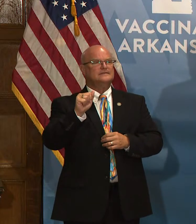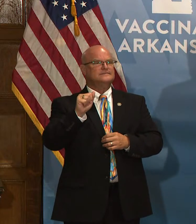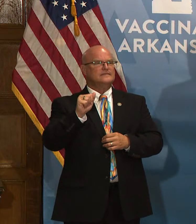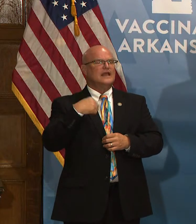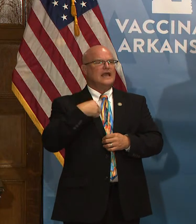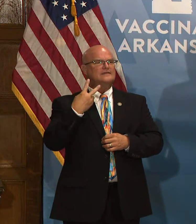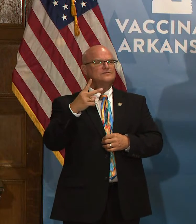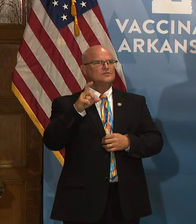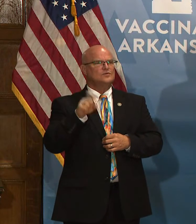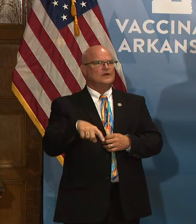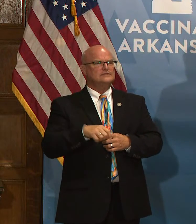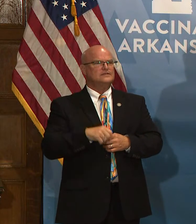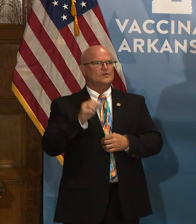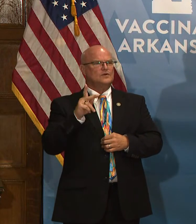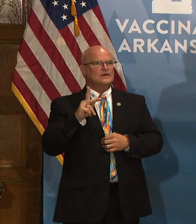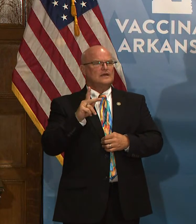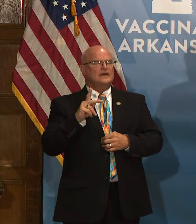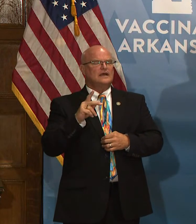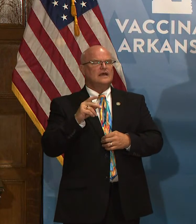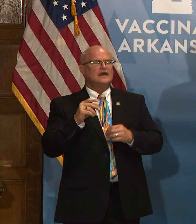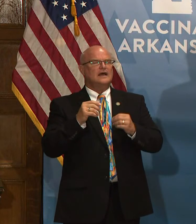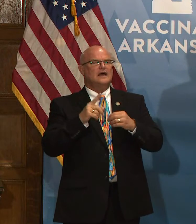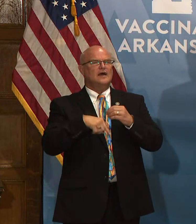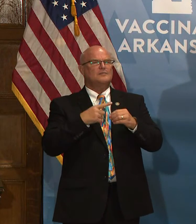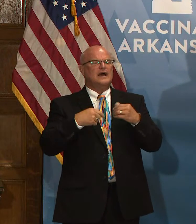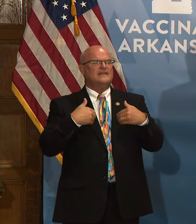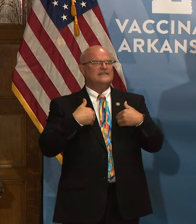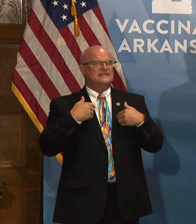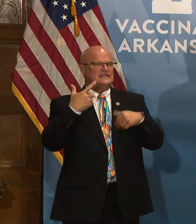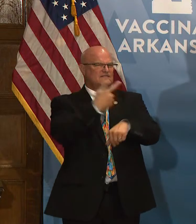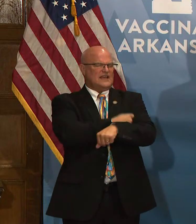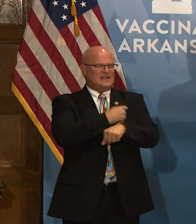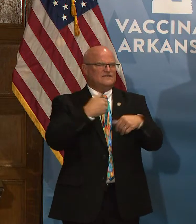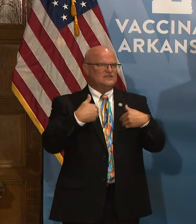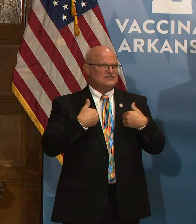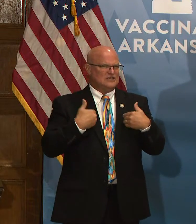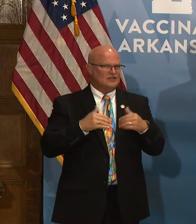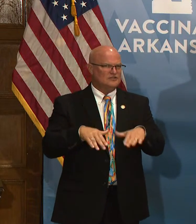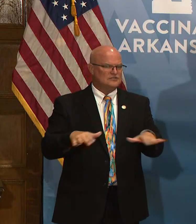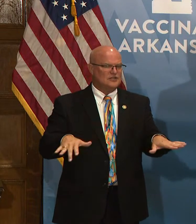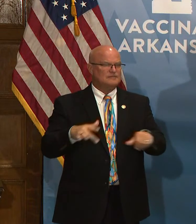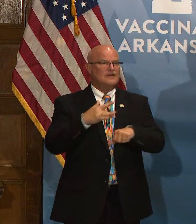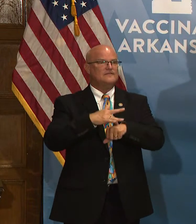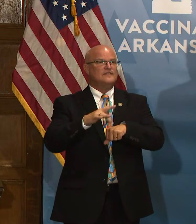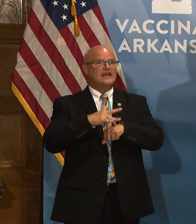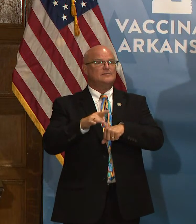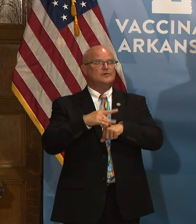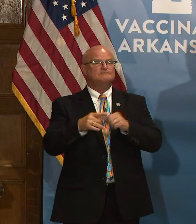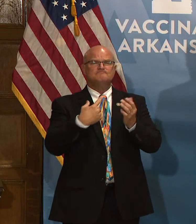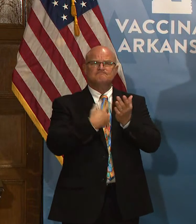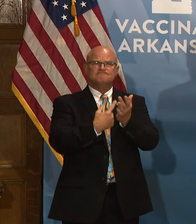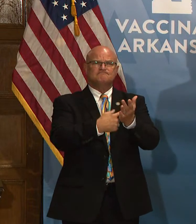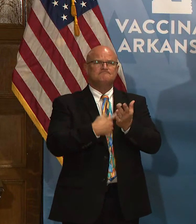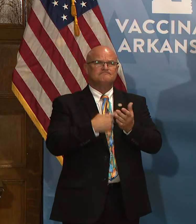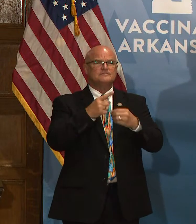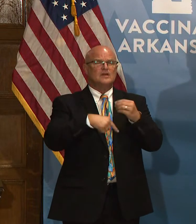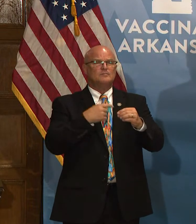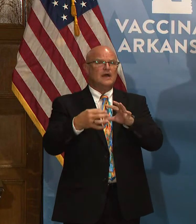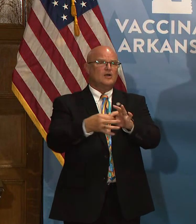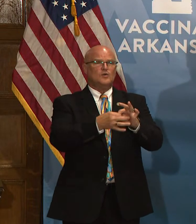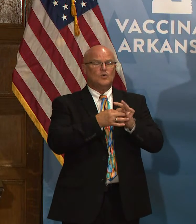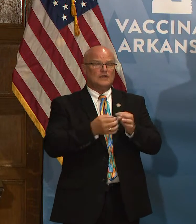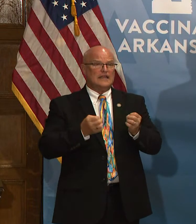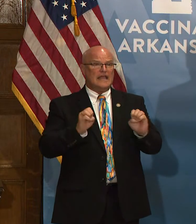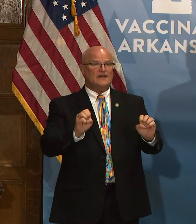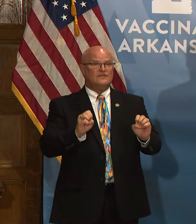two questions. My first one is we're talking about vaccines for younger kids potentially becoming available. Are there any discussions so far about coordinated efforts